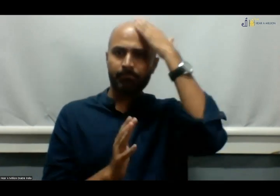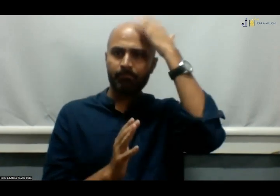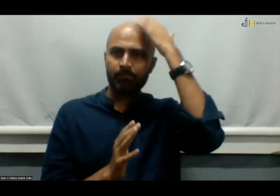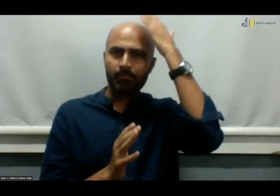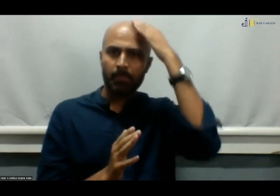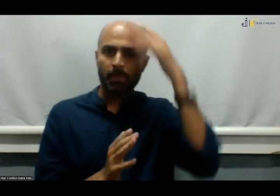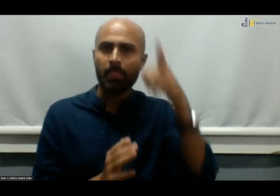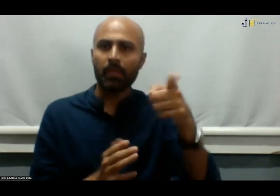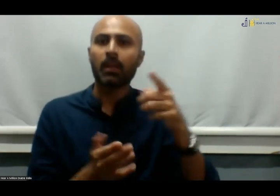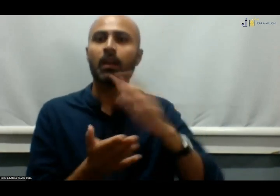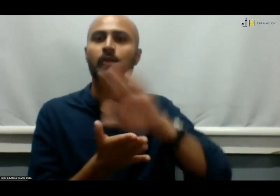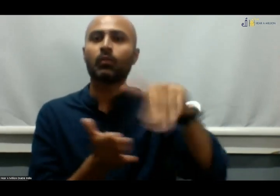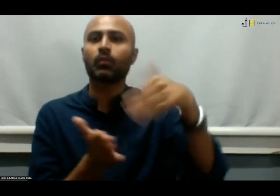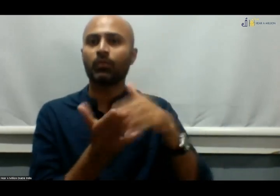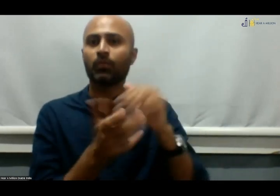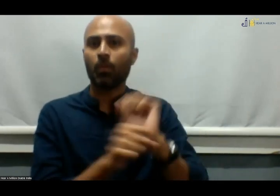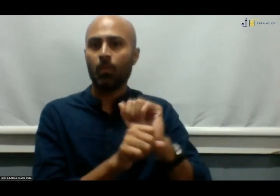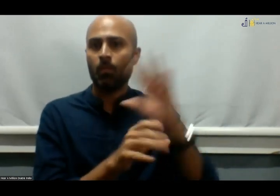Shubham.